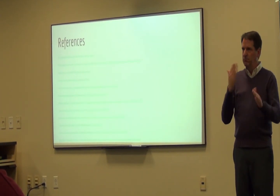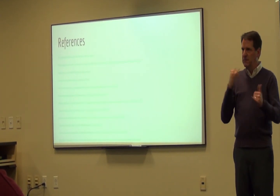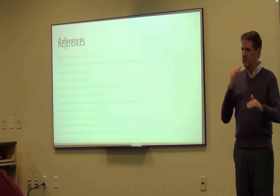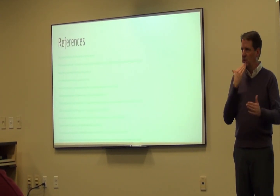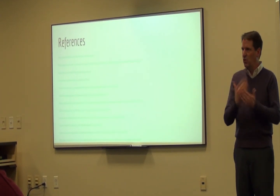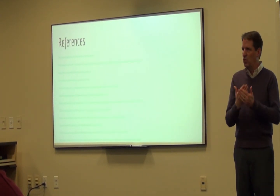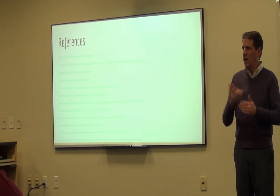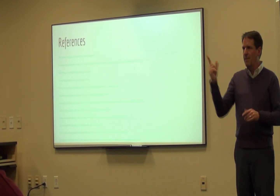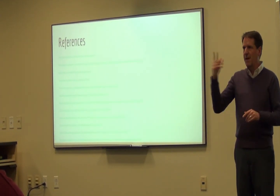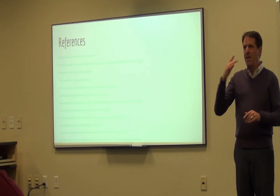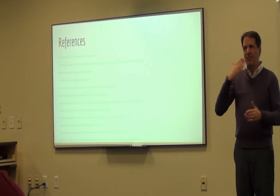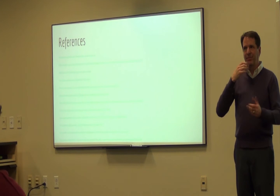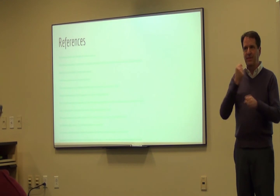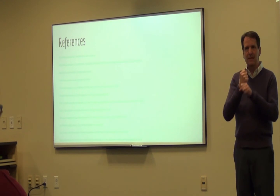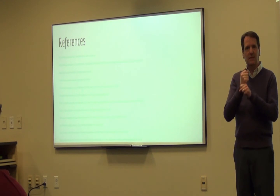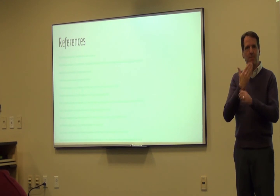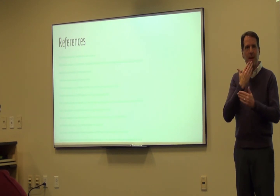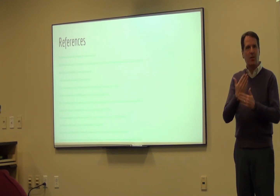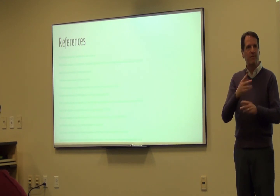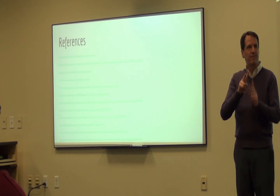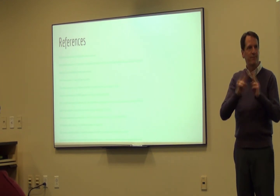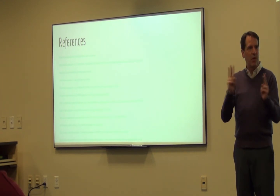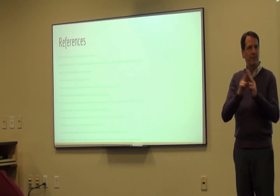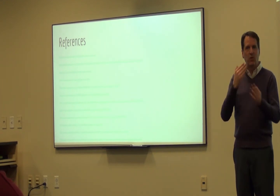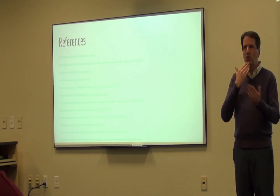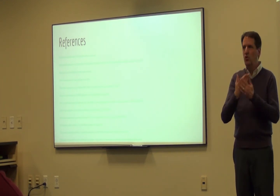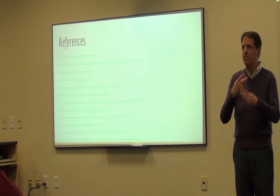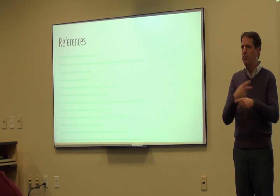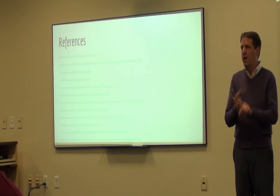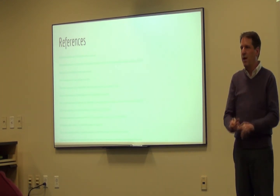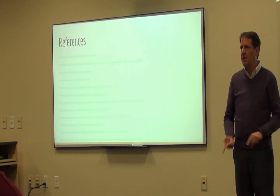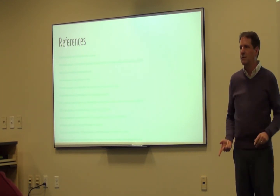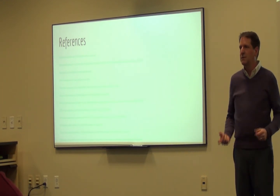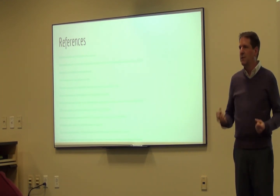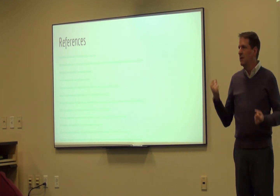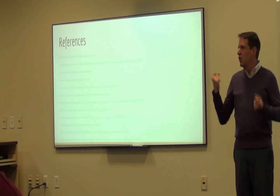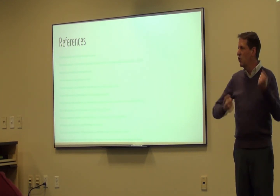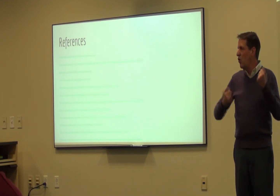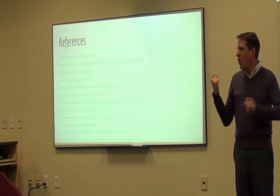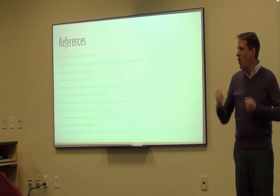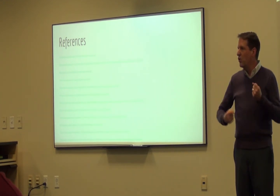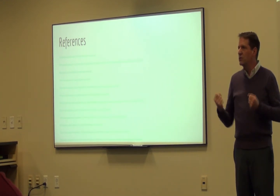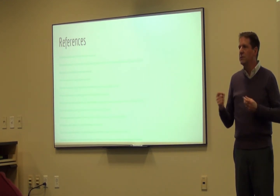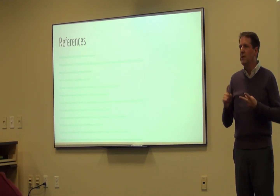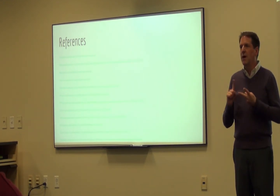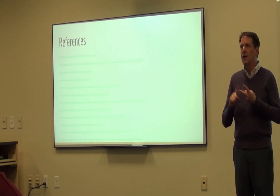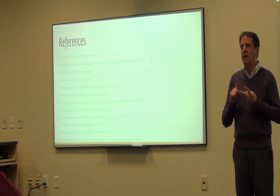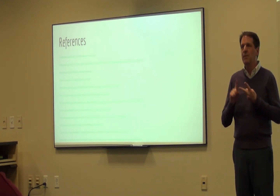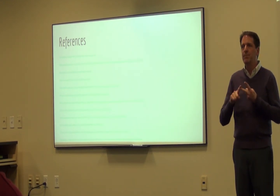Japan, the economy is still pretty good there. They have good products like cars,